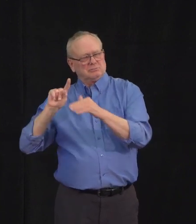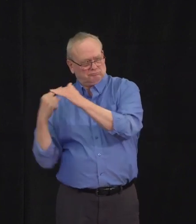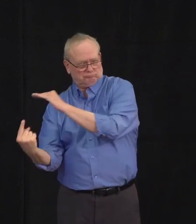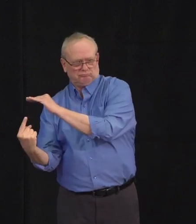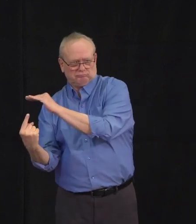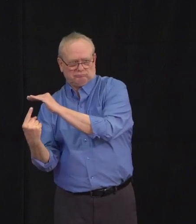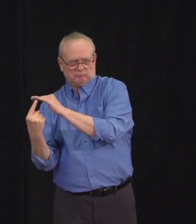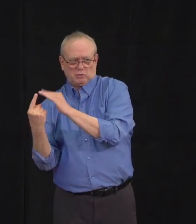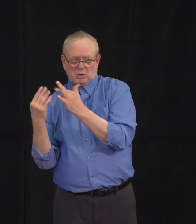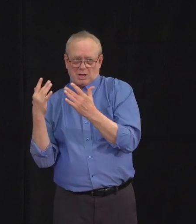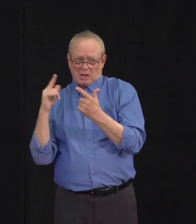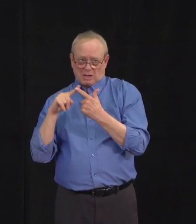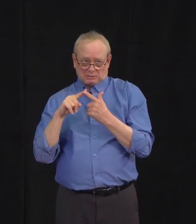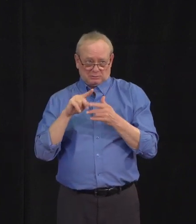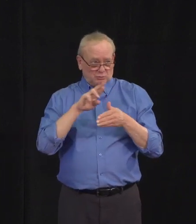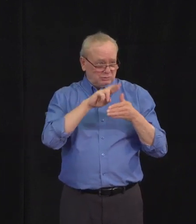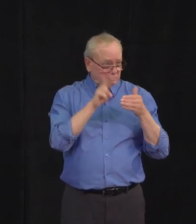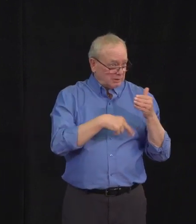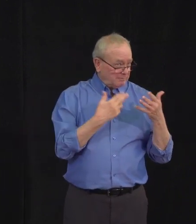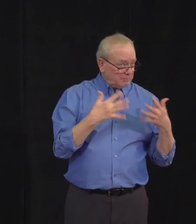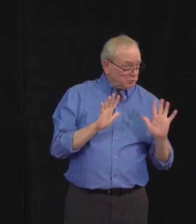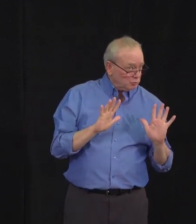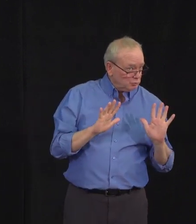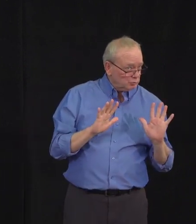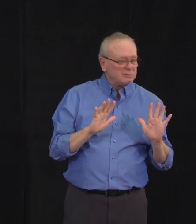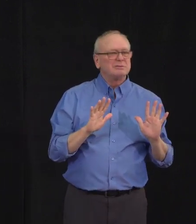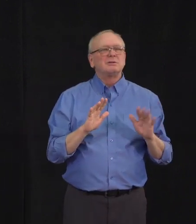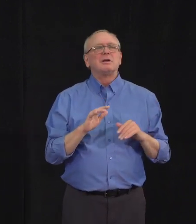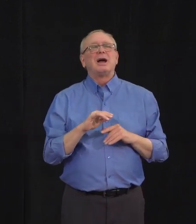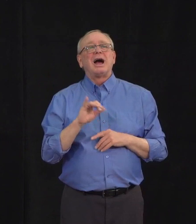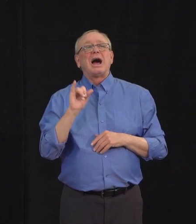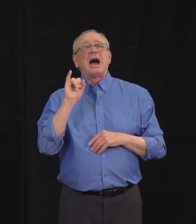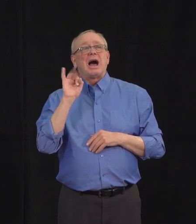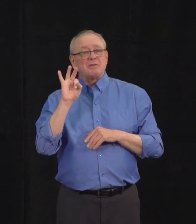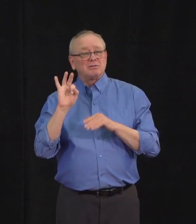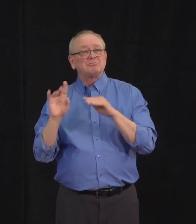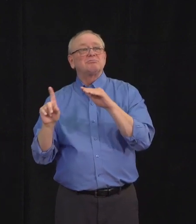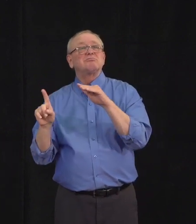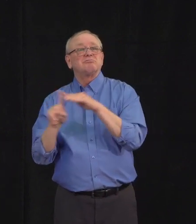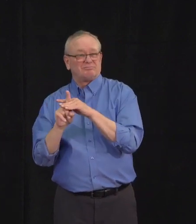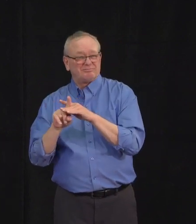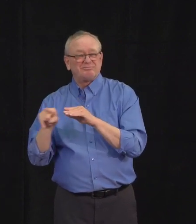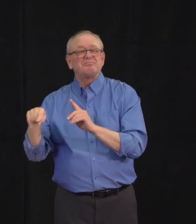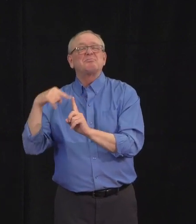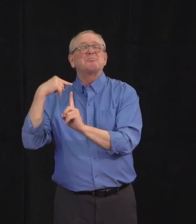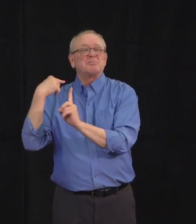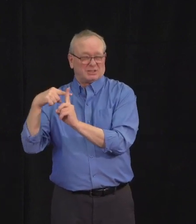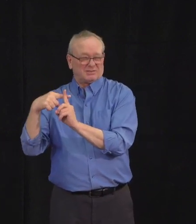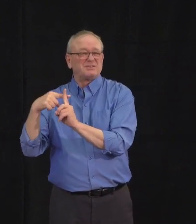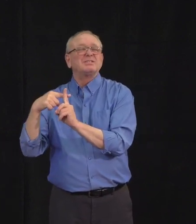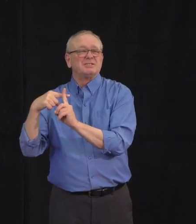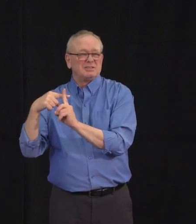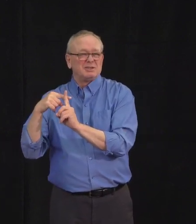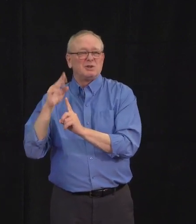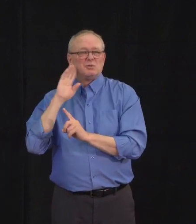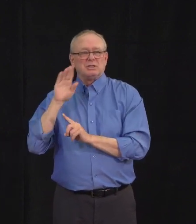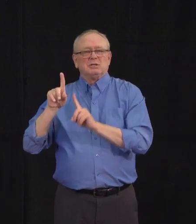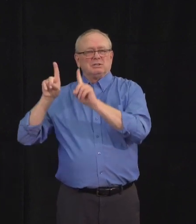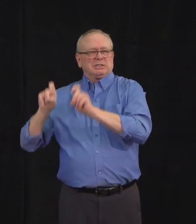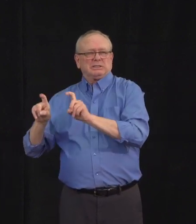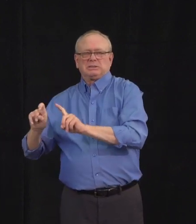is identified, all residents in the same unit are now tested, even if they are feeling fine and show no